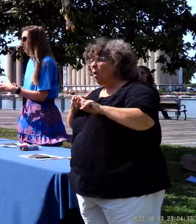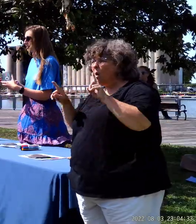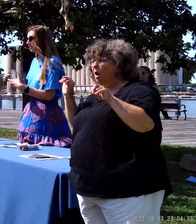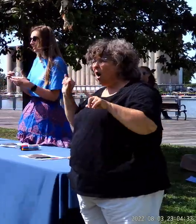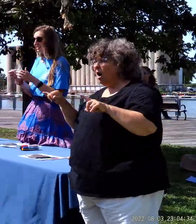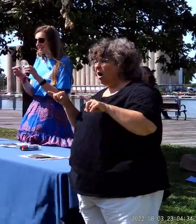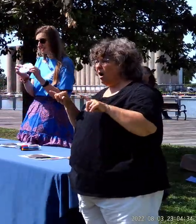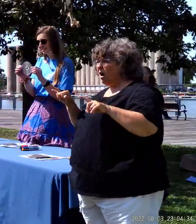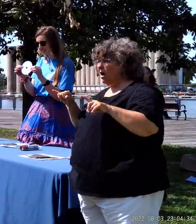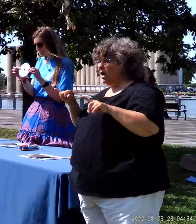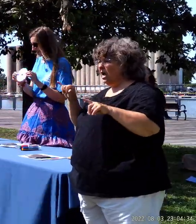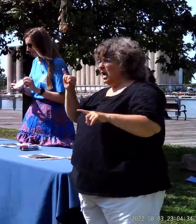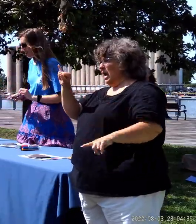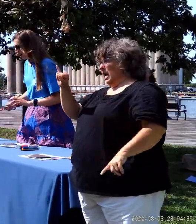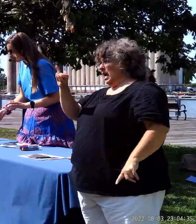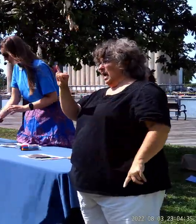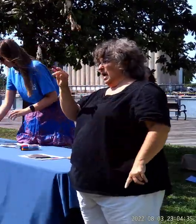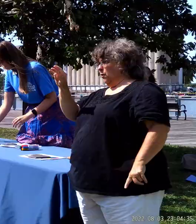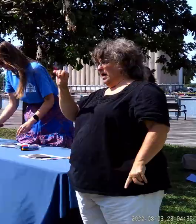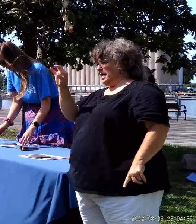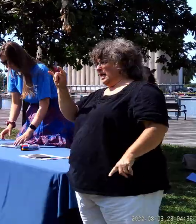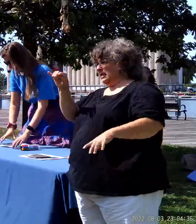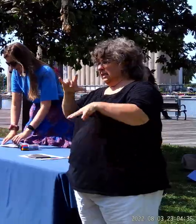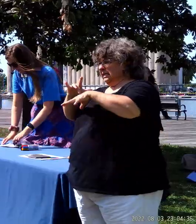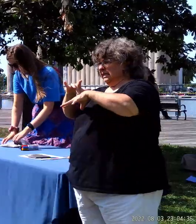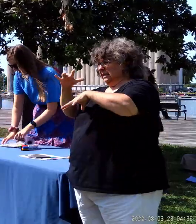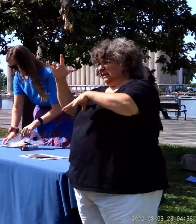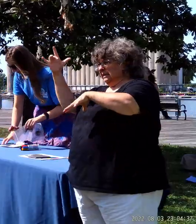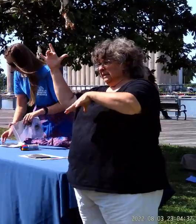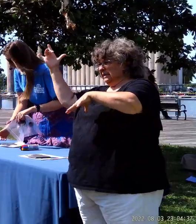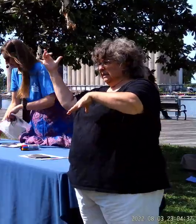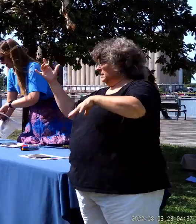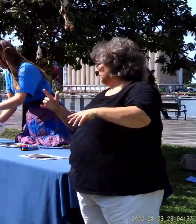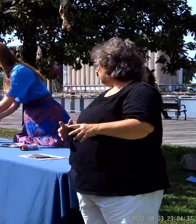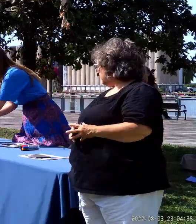is called iridescence in a lot of different places.